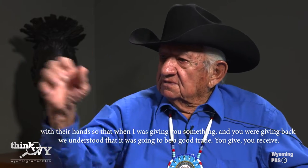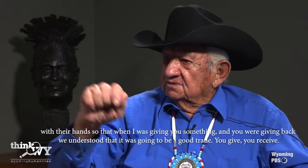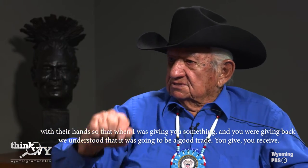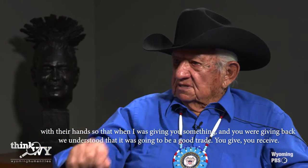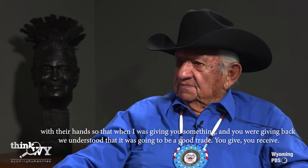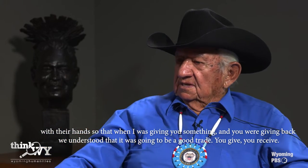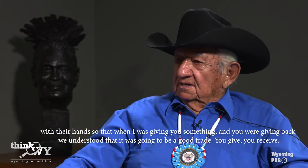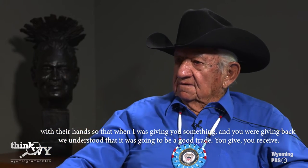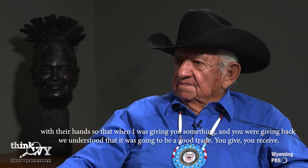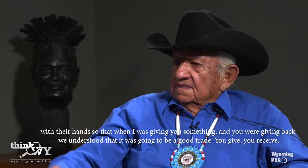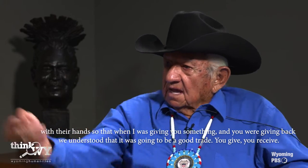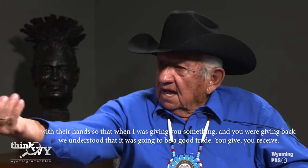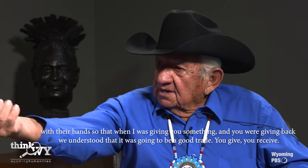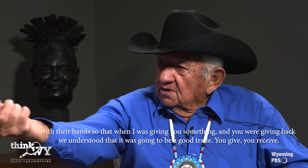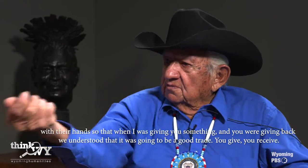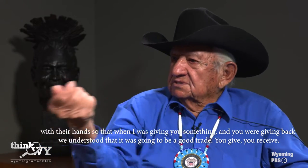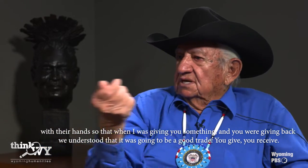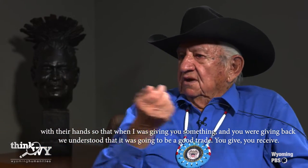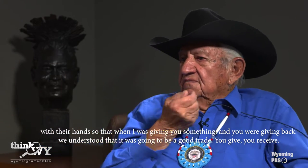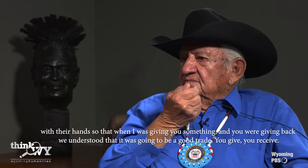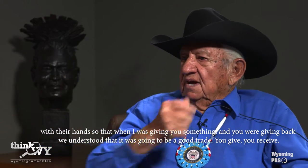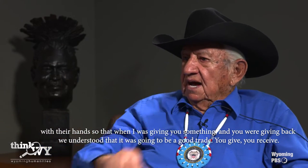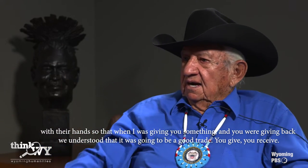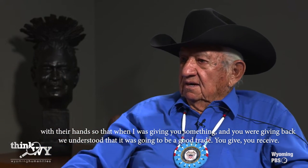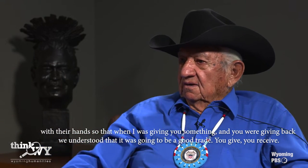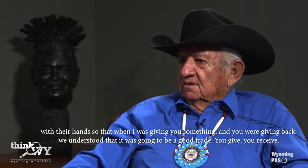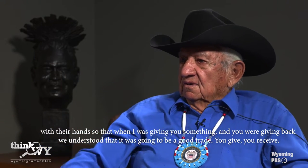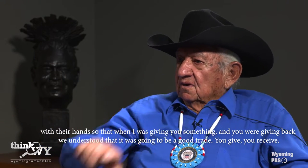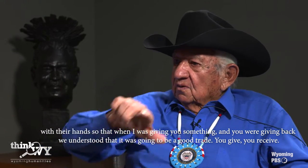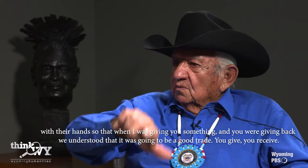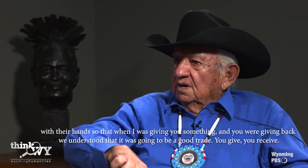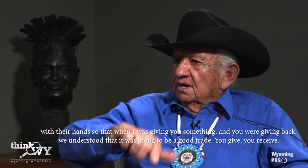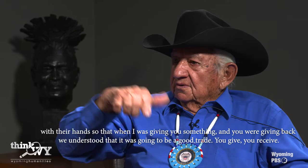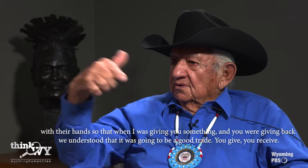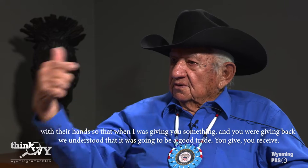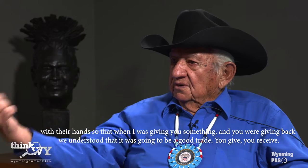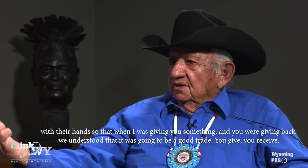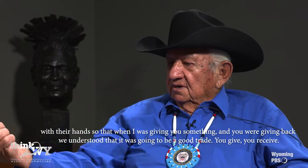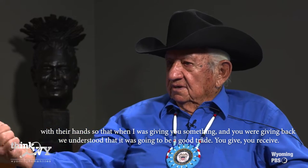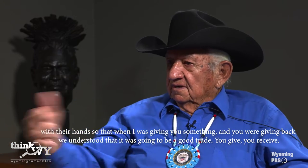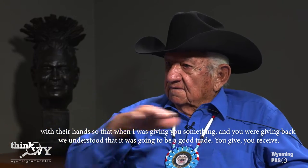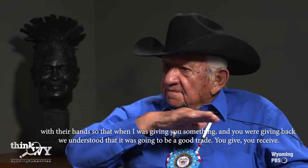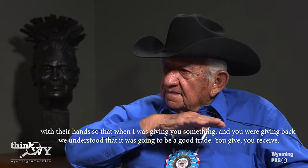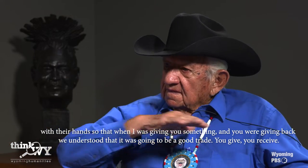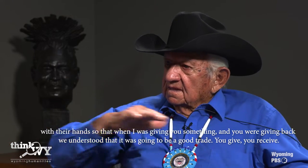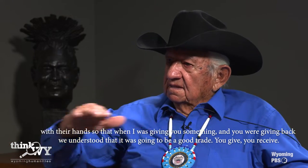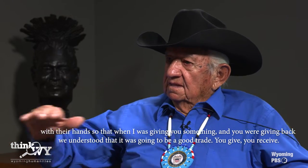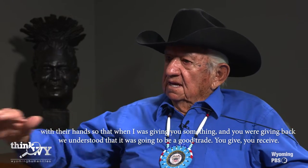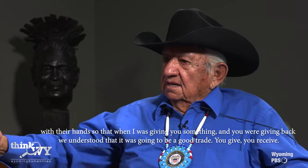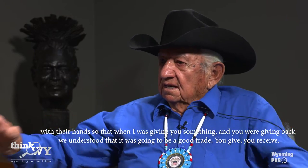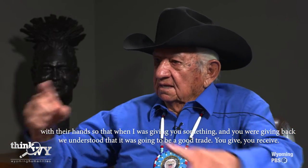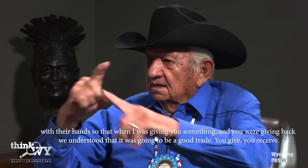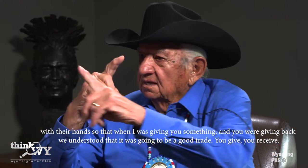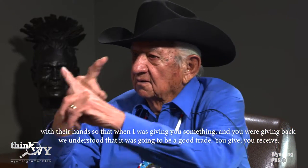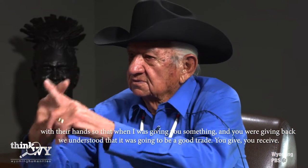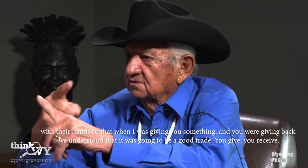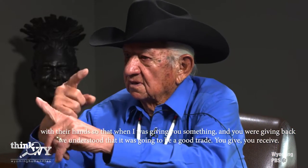you something and you was given back, we understood that it was going to be